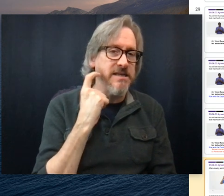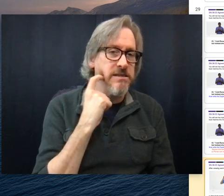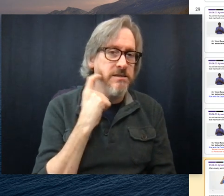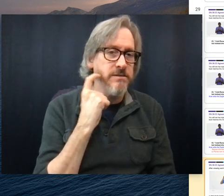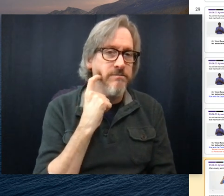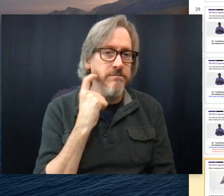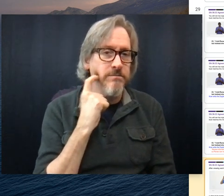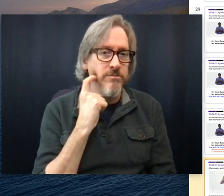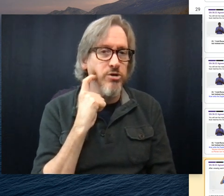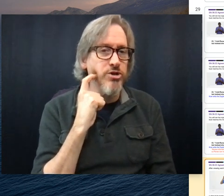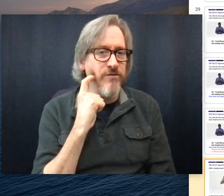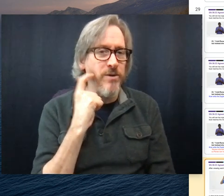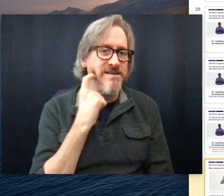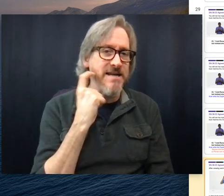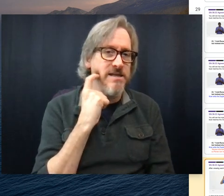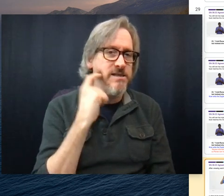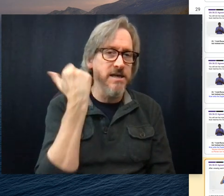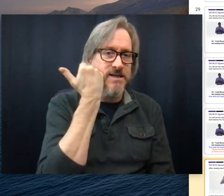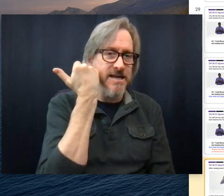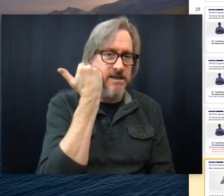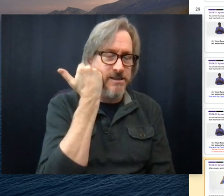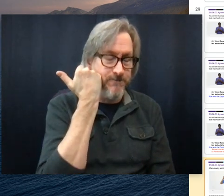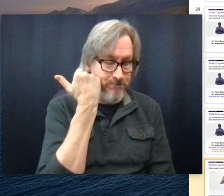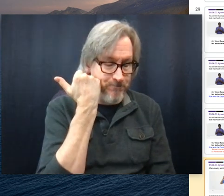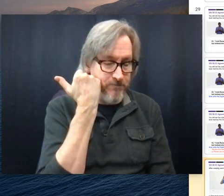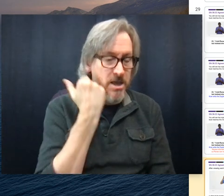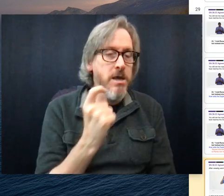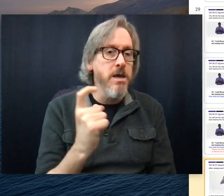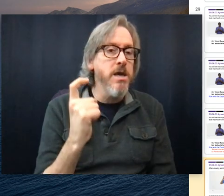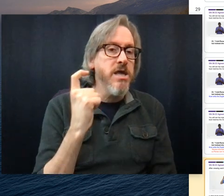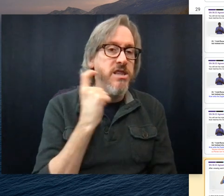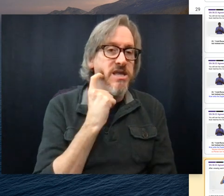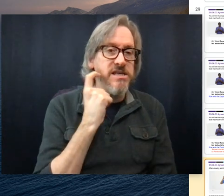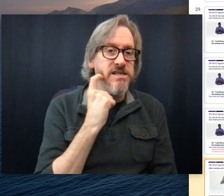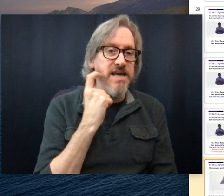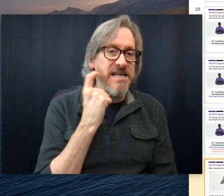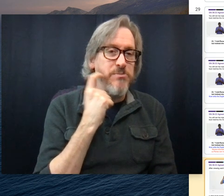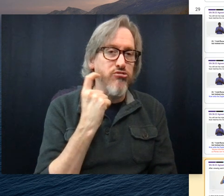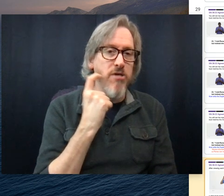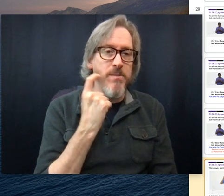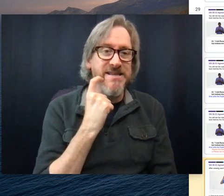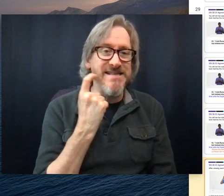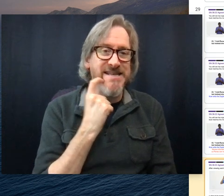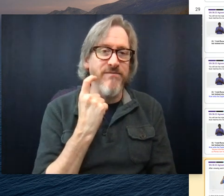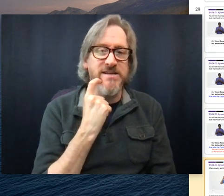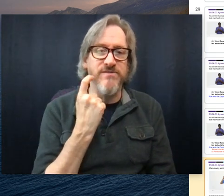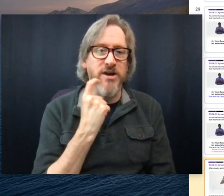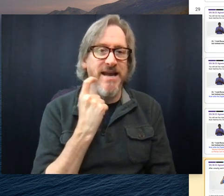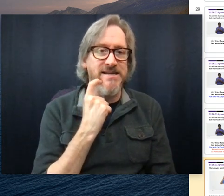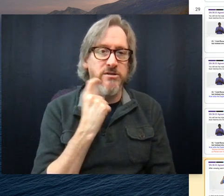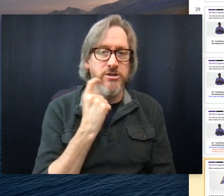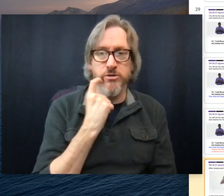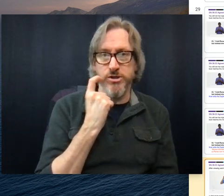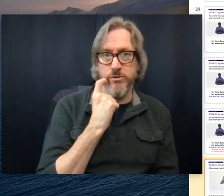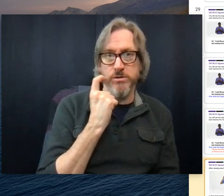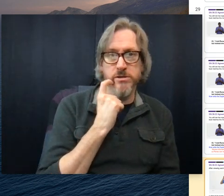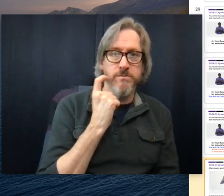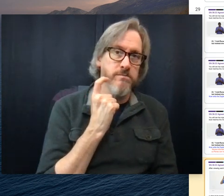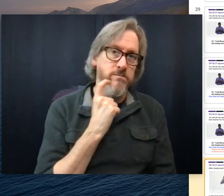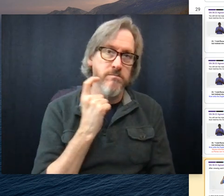like this. There are 2 different ways, dentist, dentist. This is probably the safest for